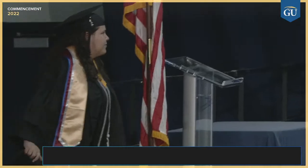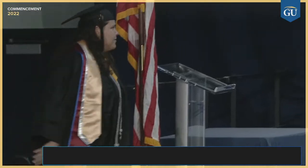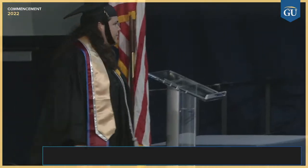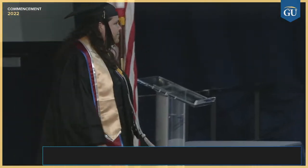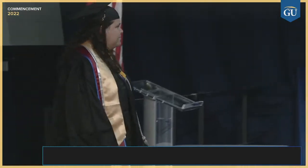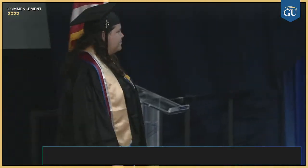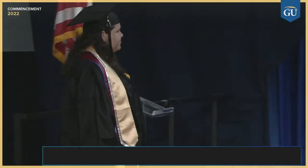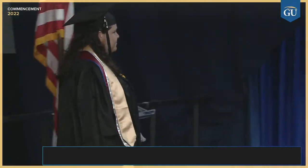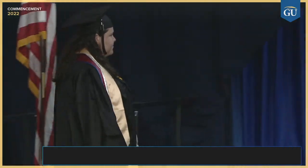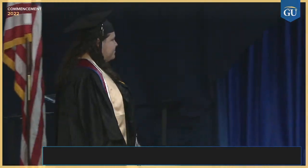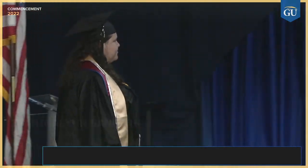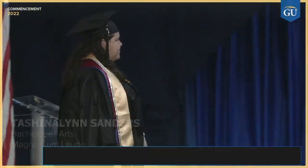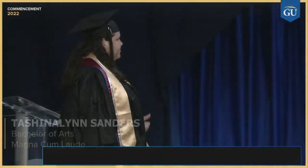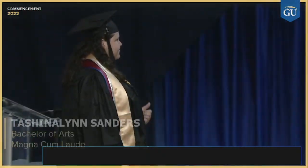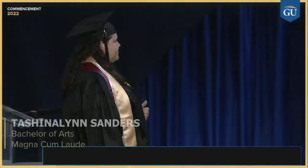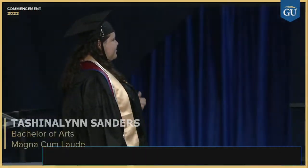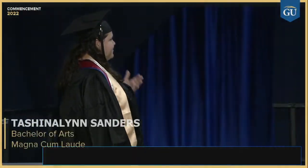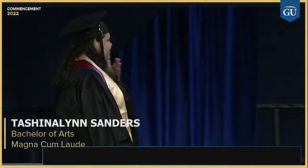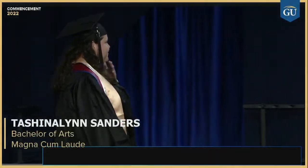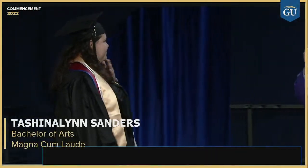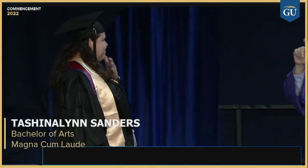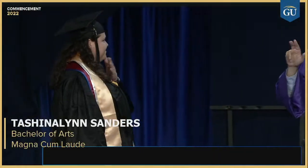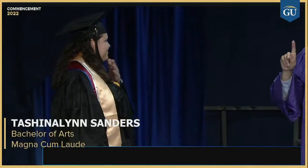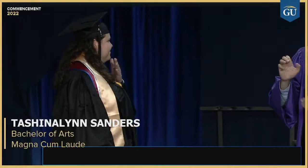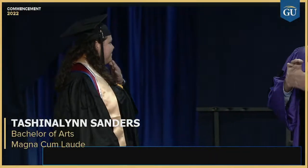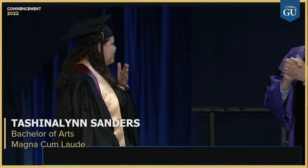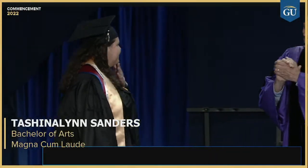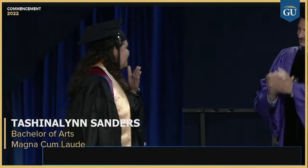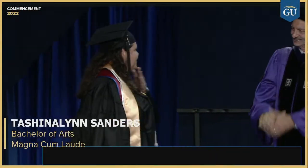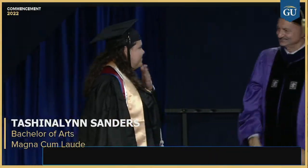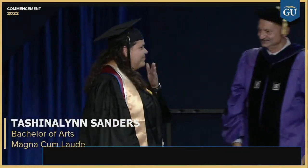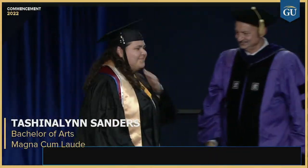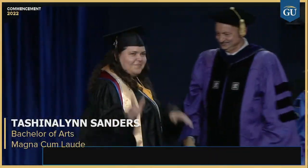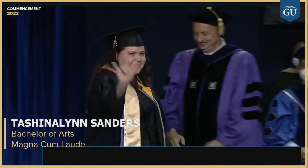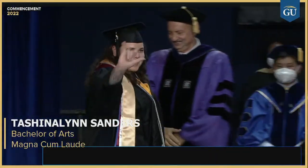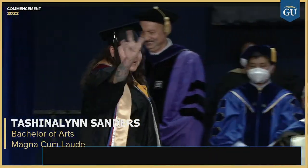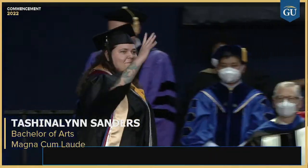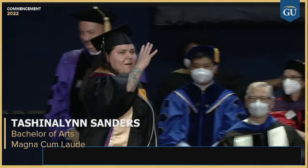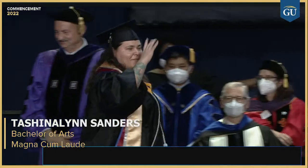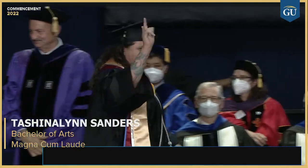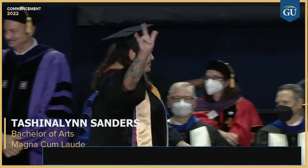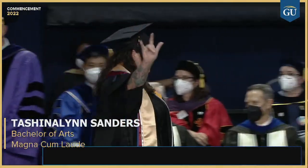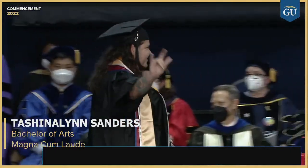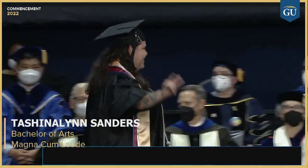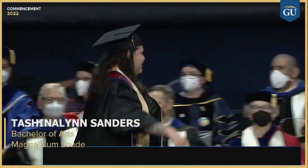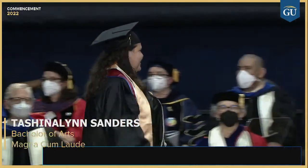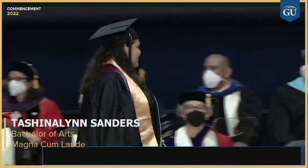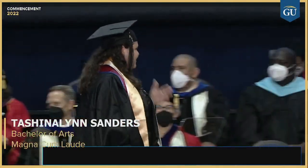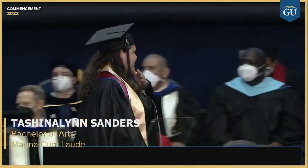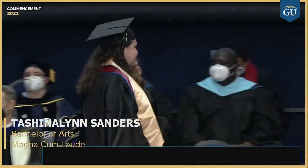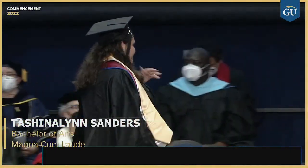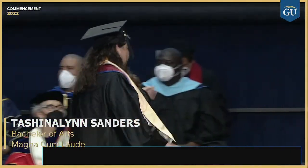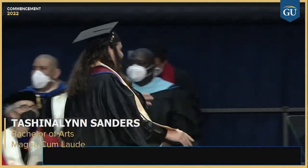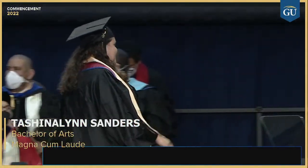Tashina Lynn Sanders, Bachelor of Arts, magna cum laude. I love you, Mom.